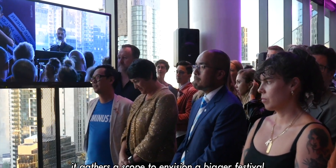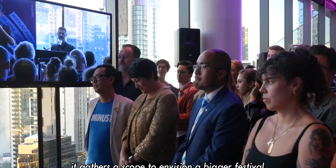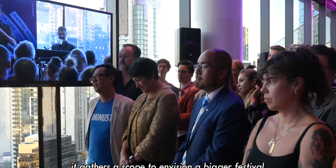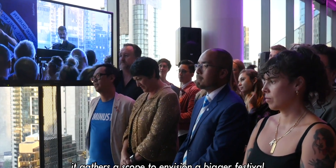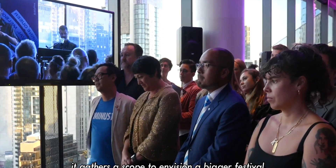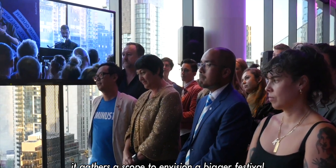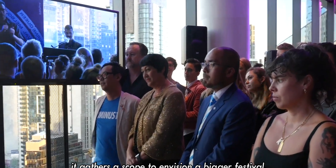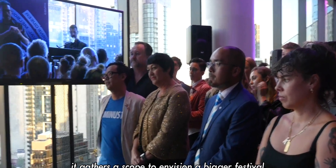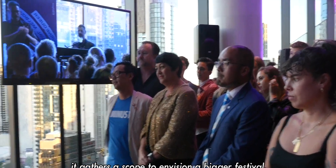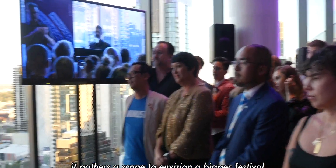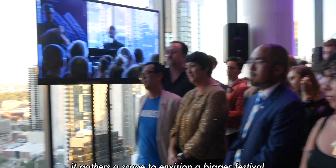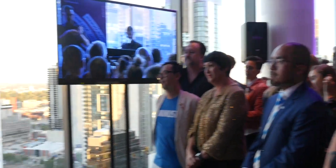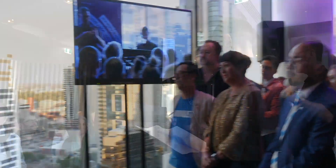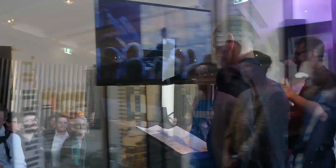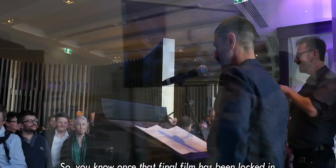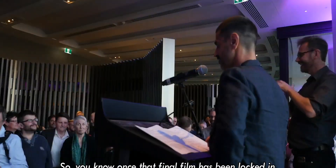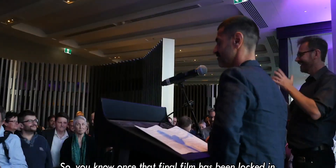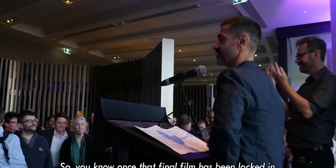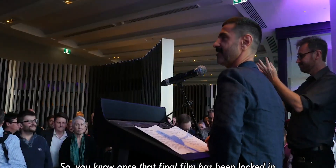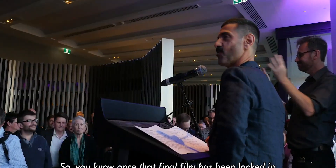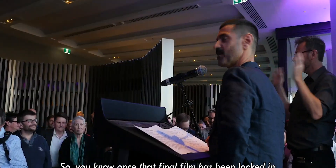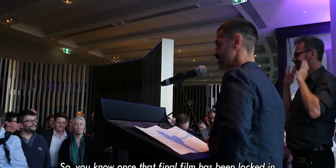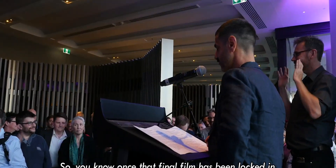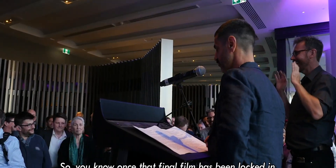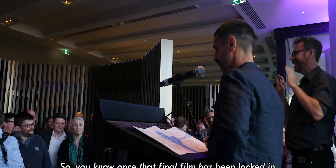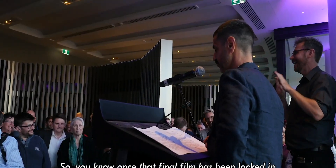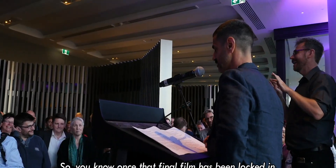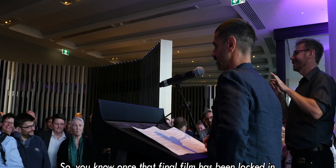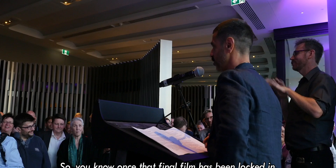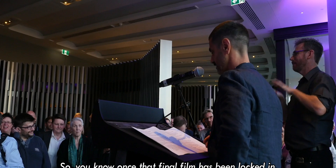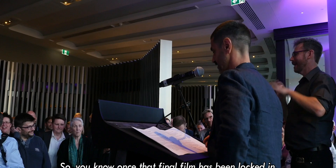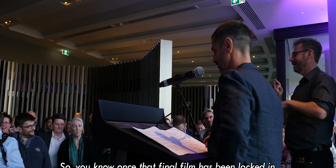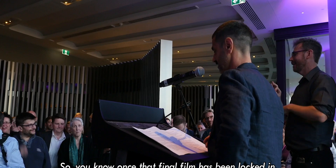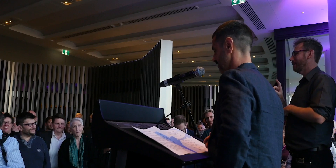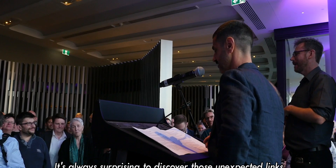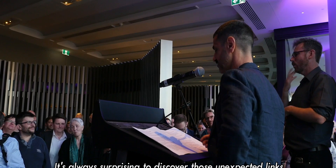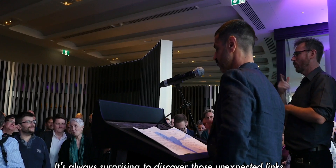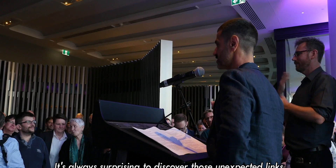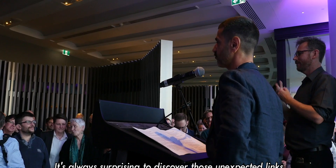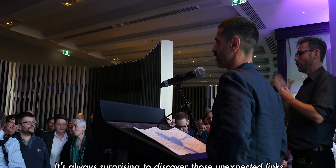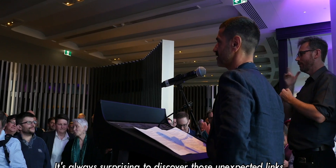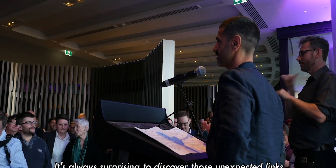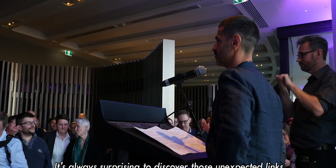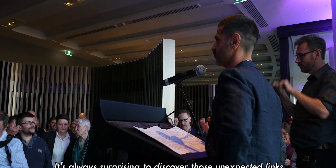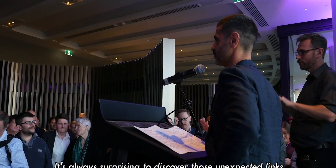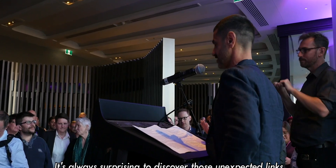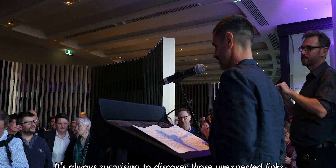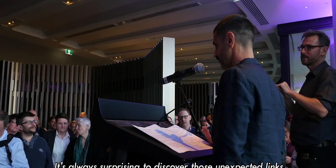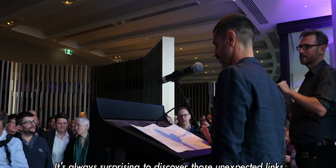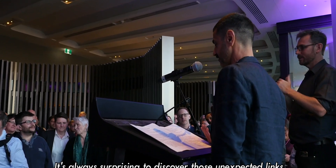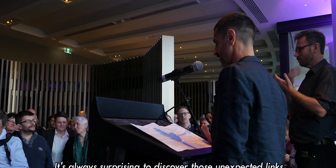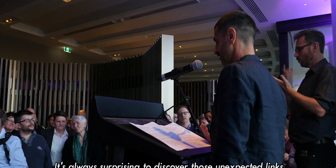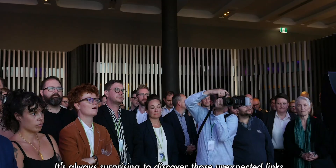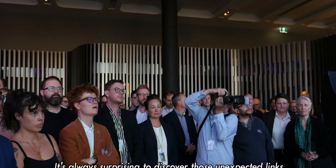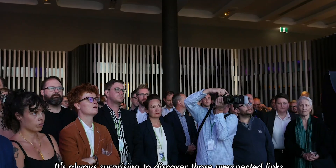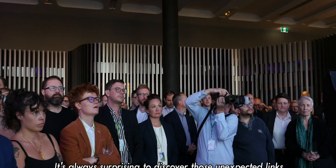to envision a bigger festival. So, you know, once that final film has been locked in, it's always surprising to